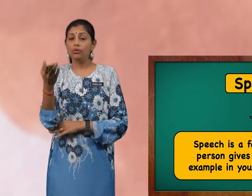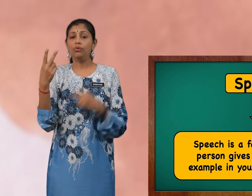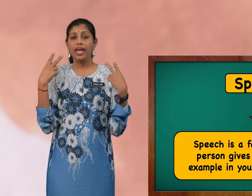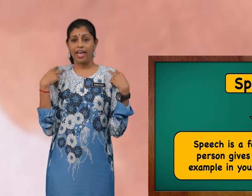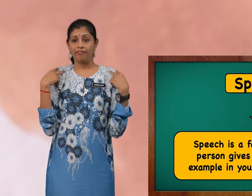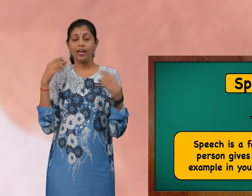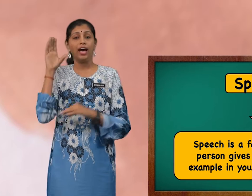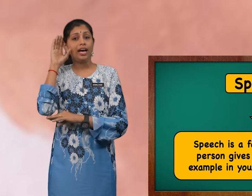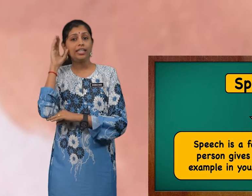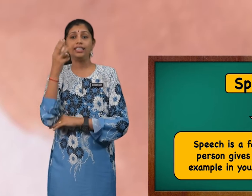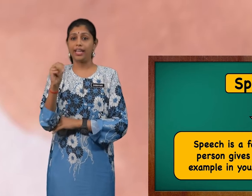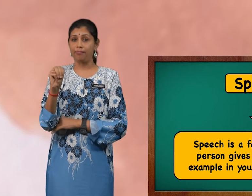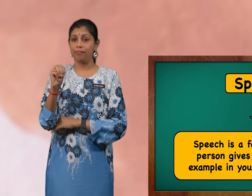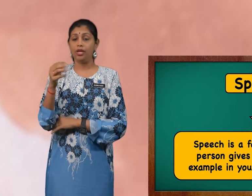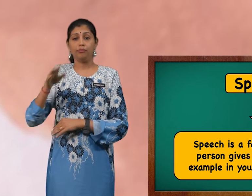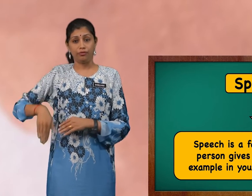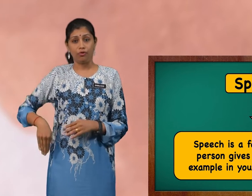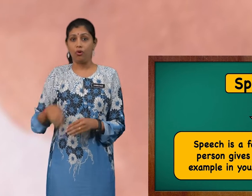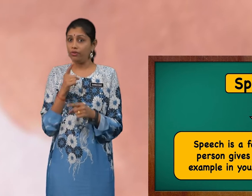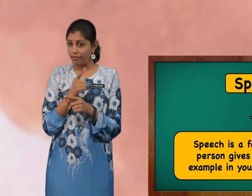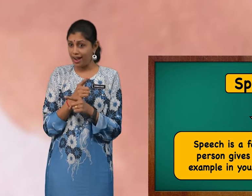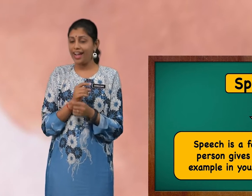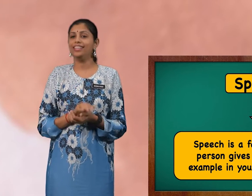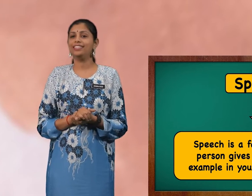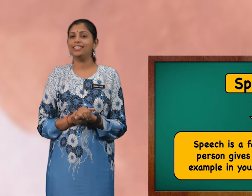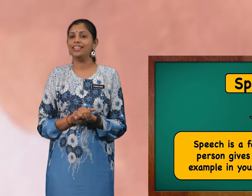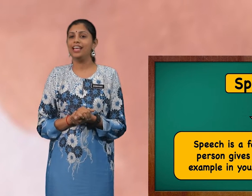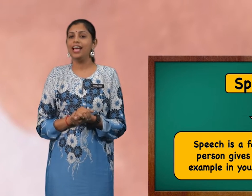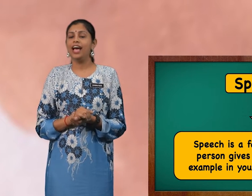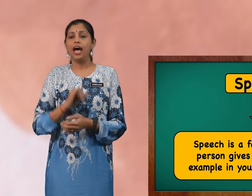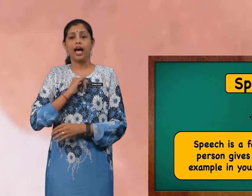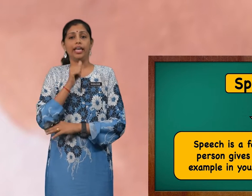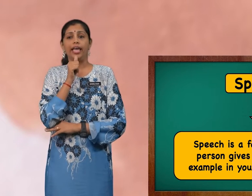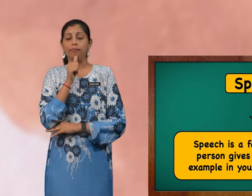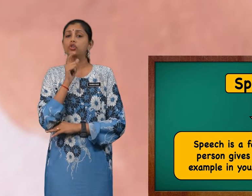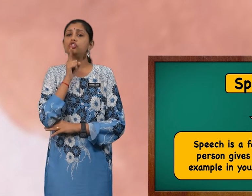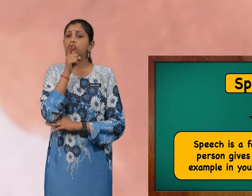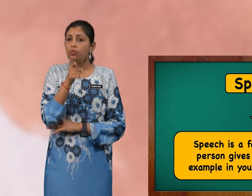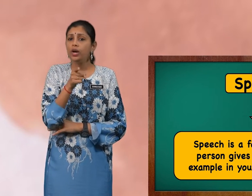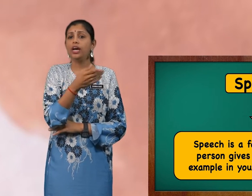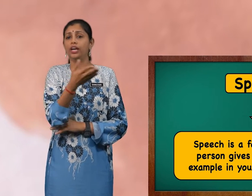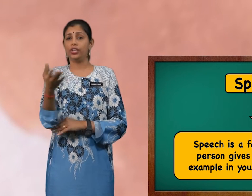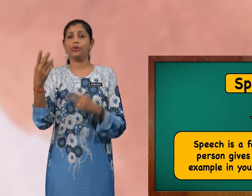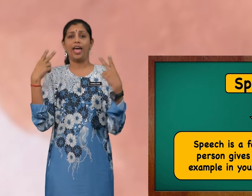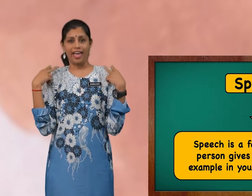you have heard them before, right? I am sure you